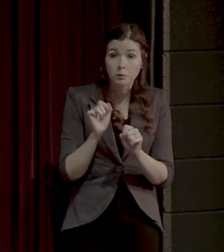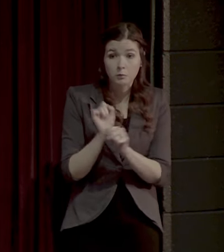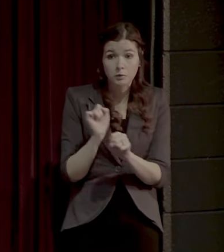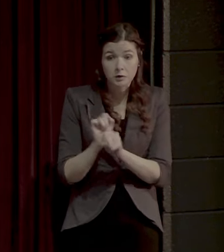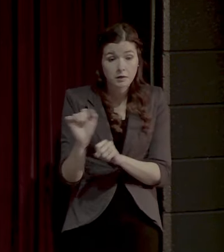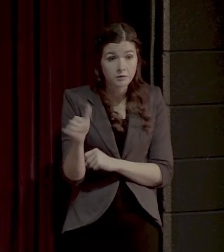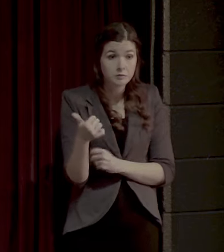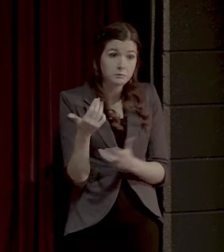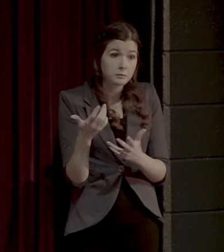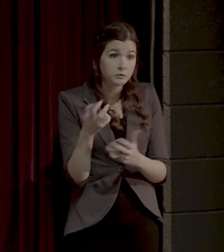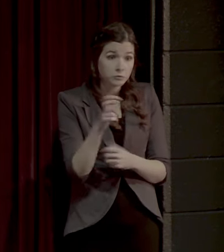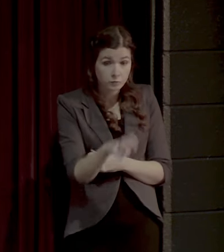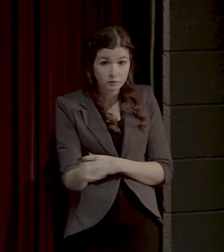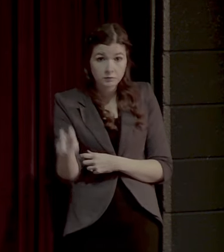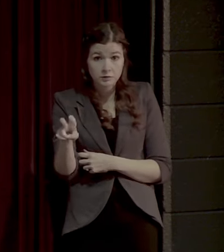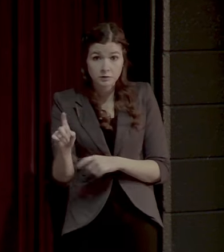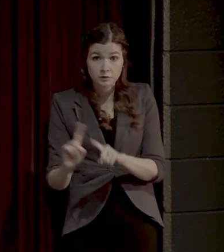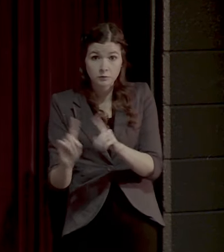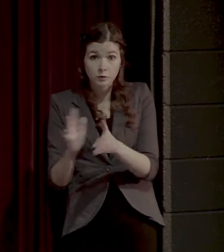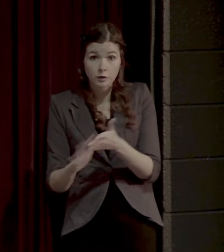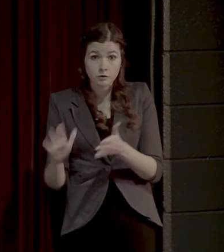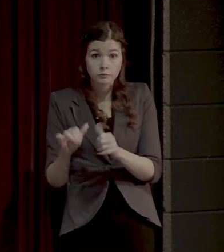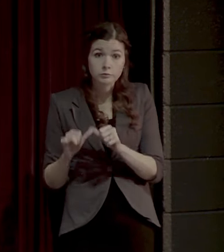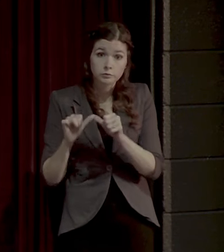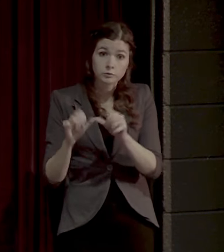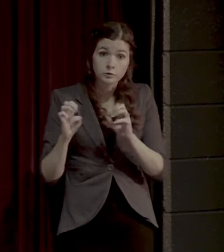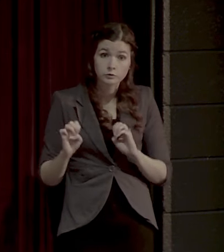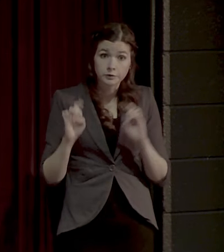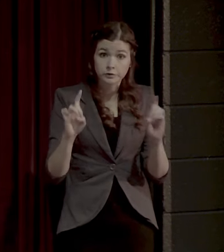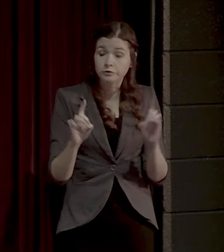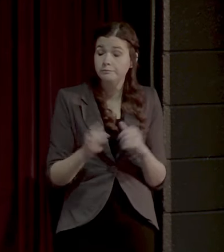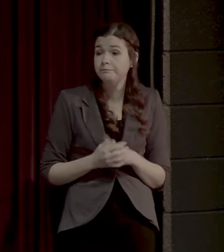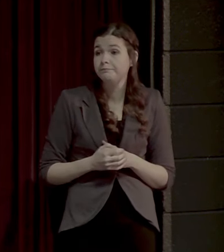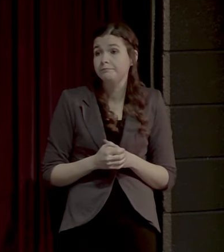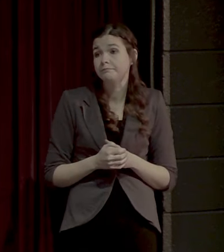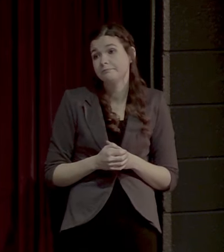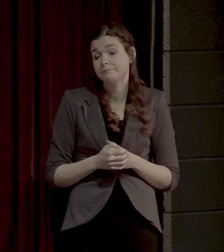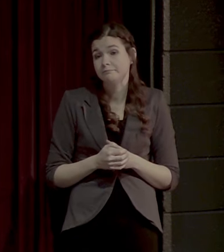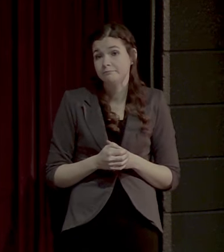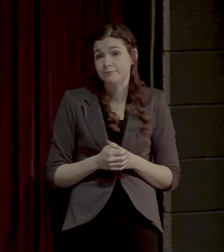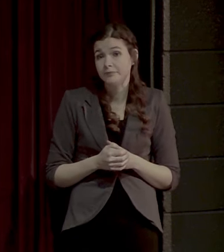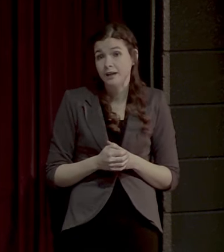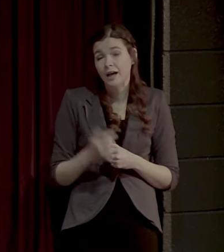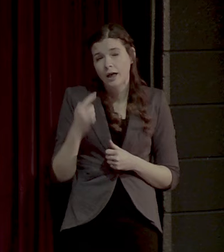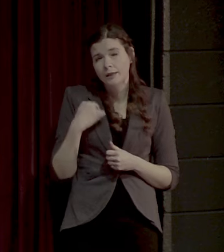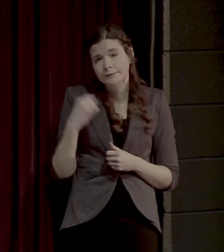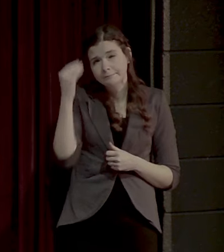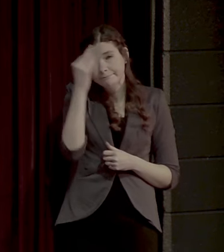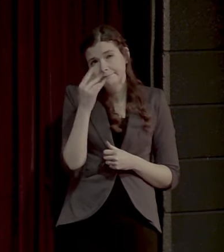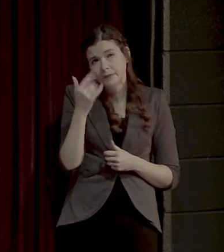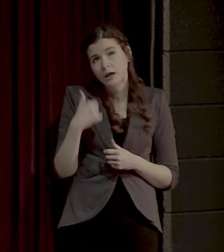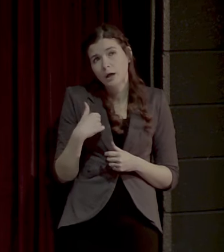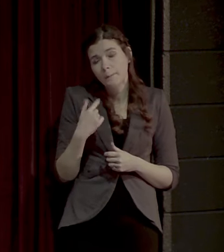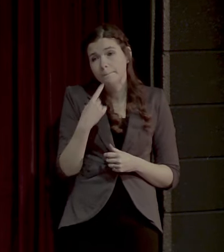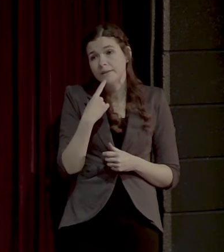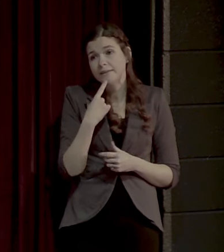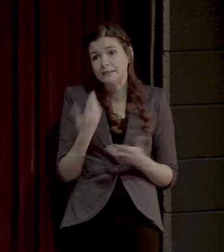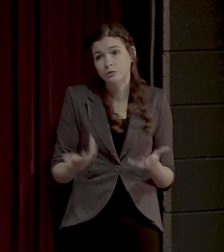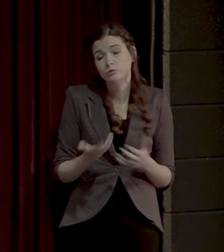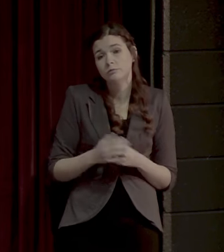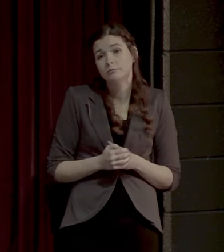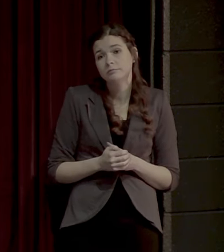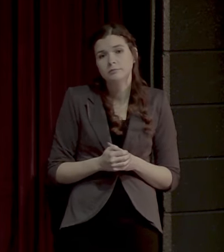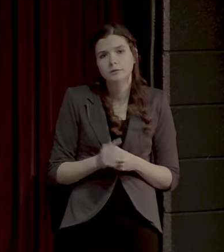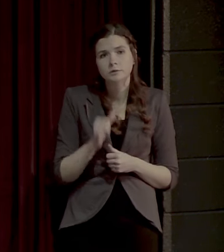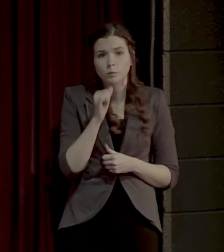for others, it may mean transferring onto another college to continue their education. As I think about what I will miss here, it's